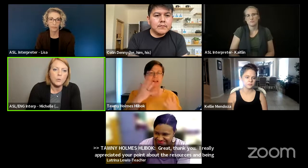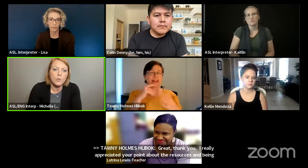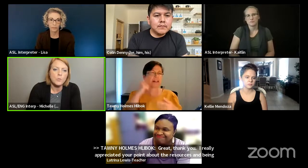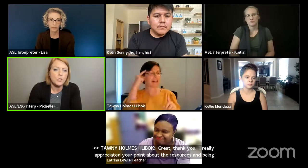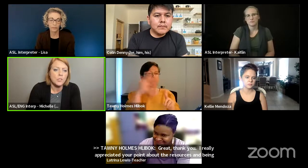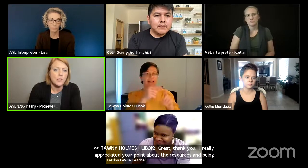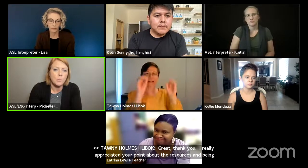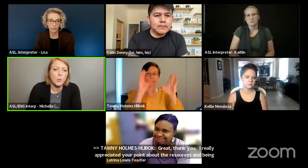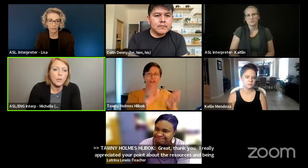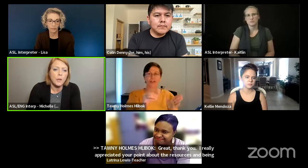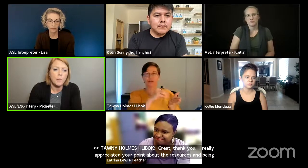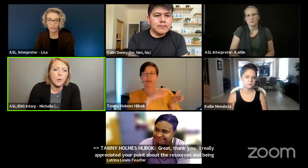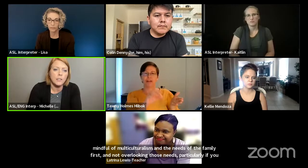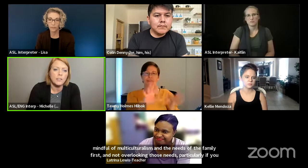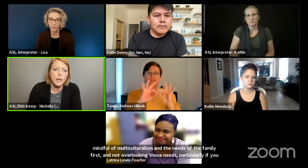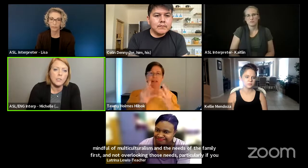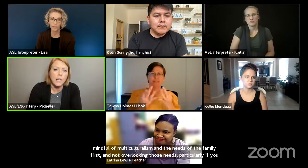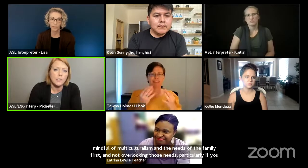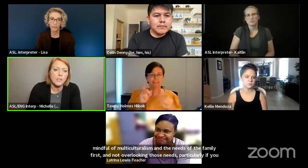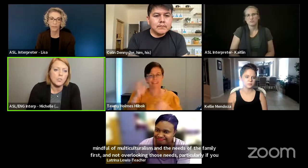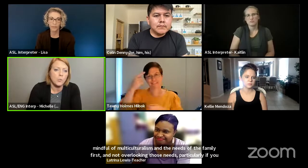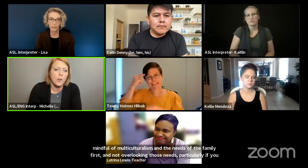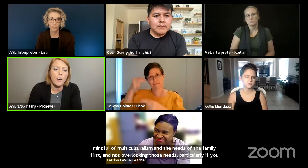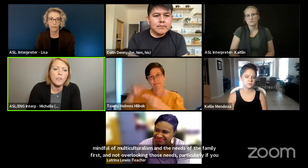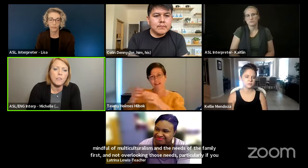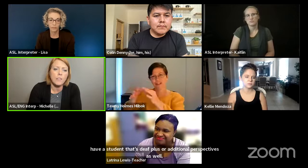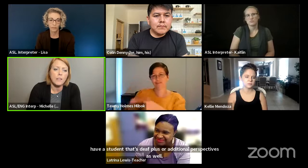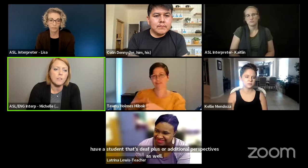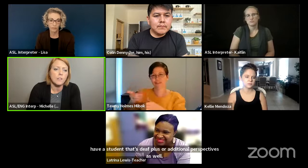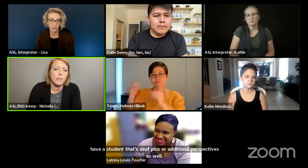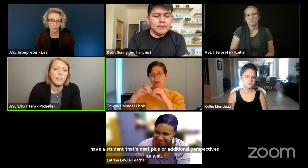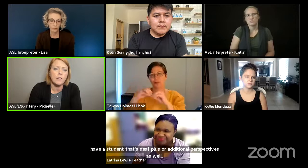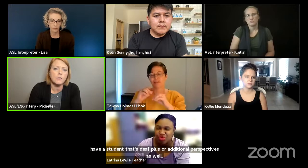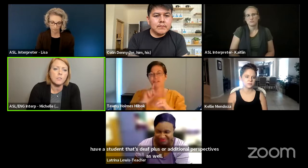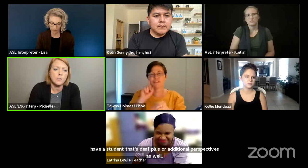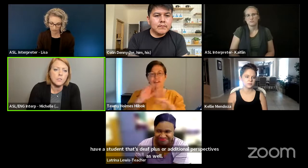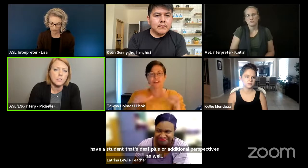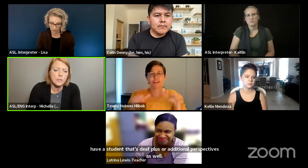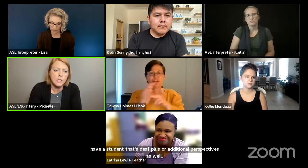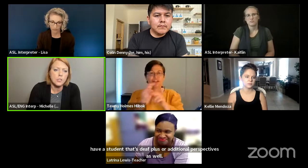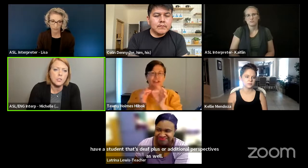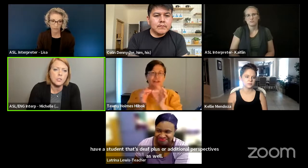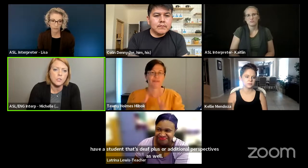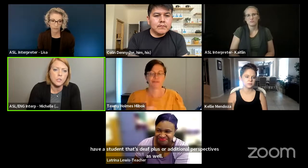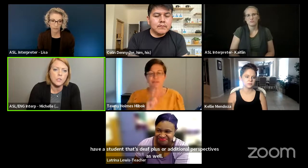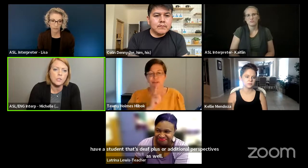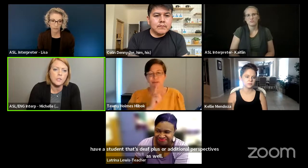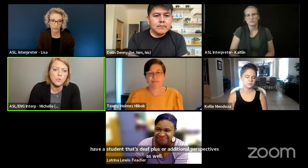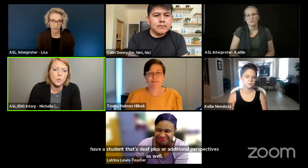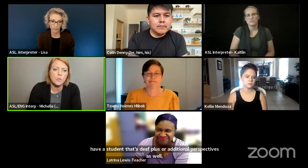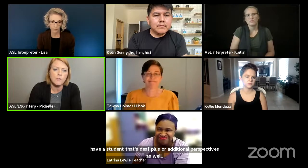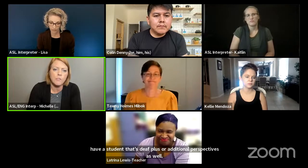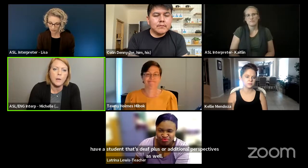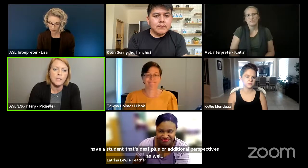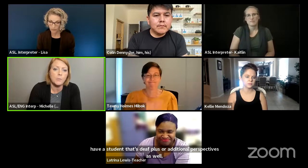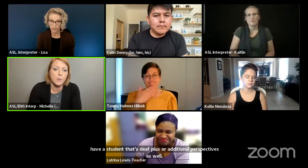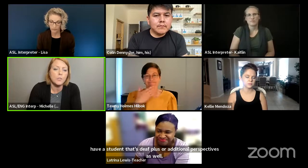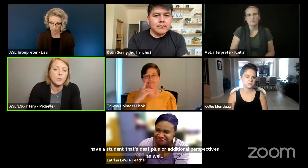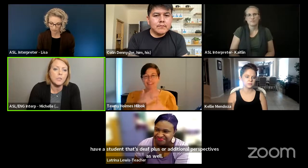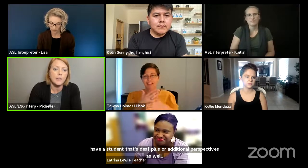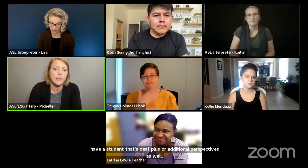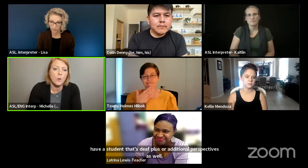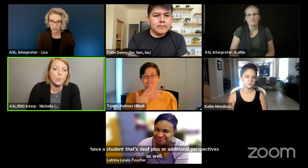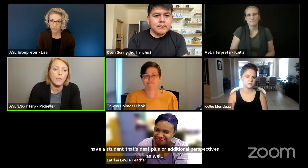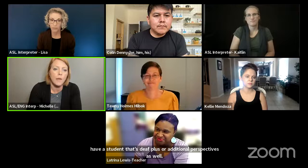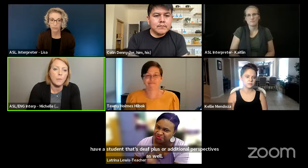of interpreters, which is an important component of language acquisition. We often think of teachers and students and schools and families, but we